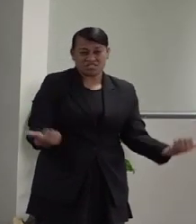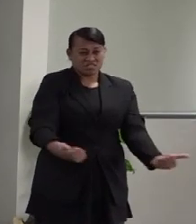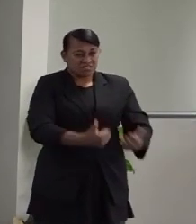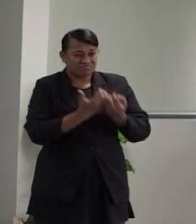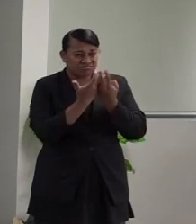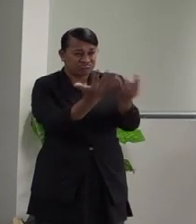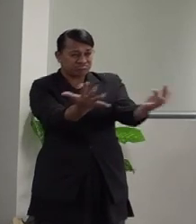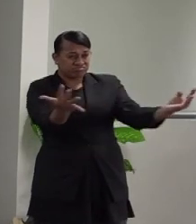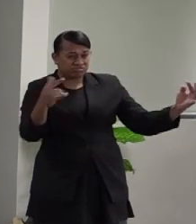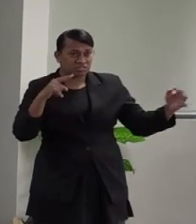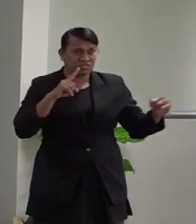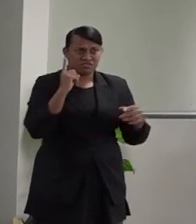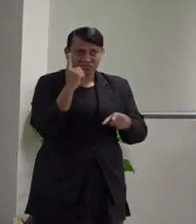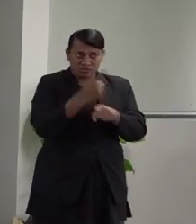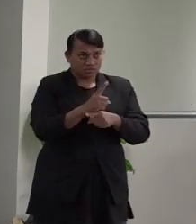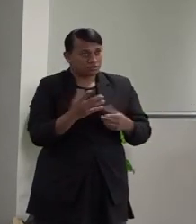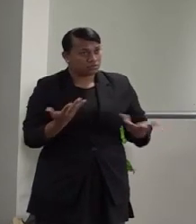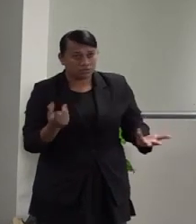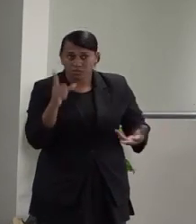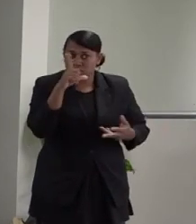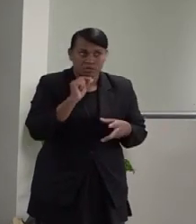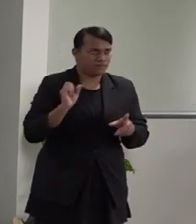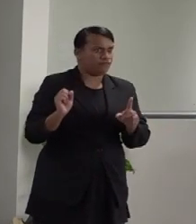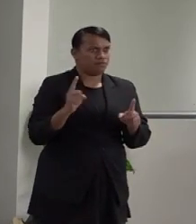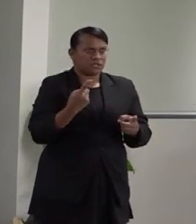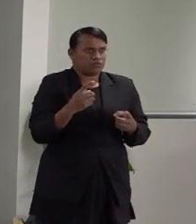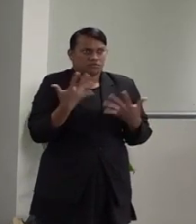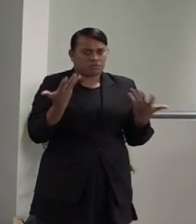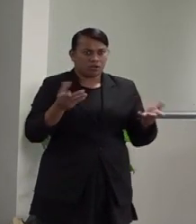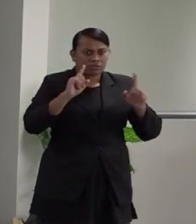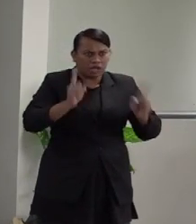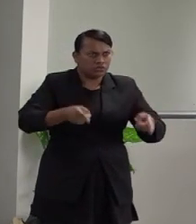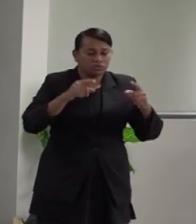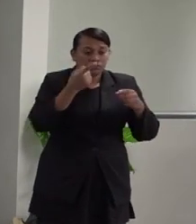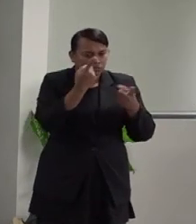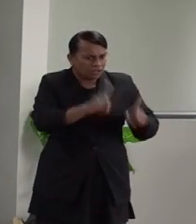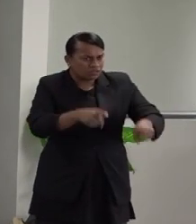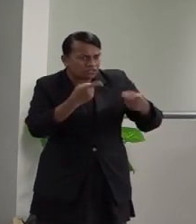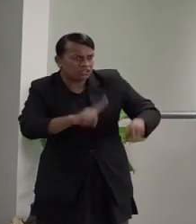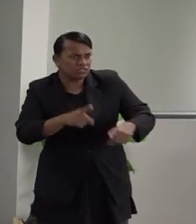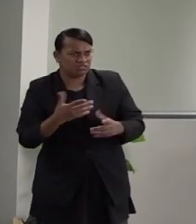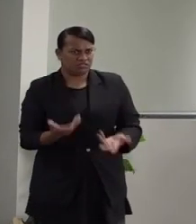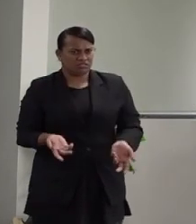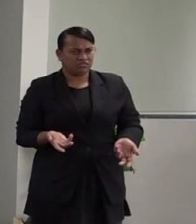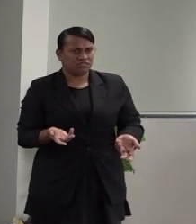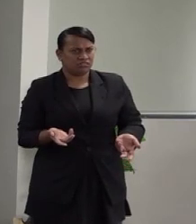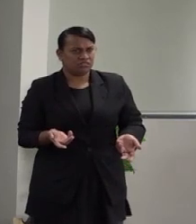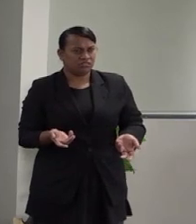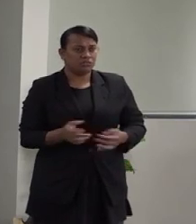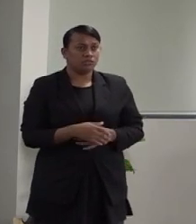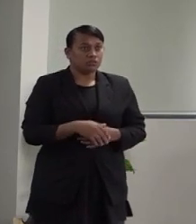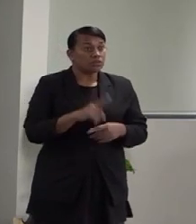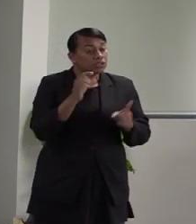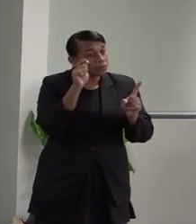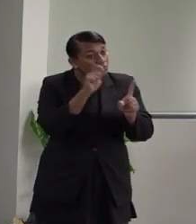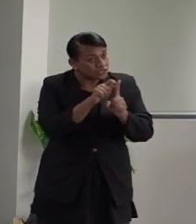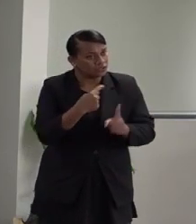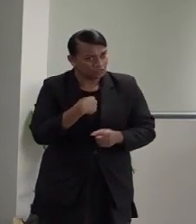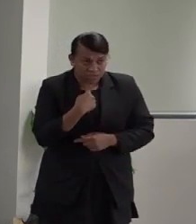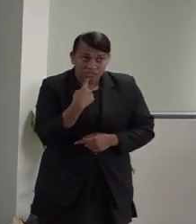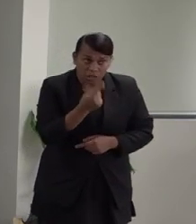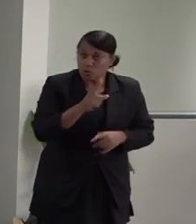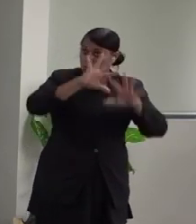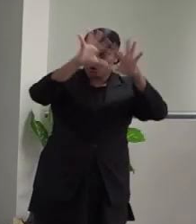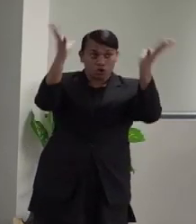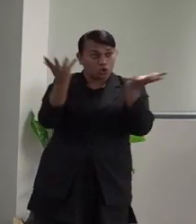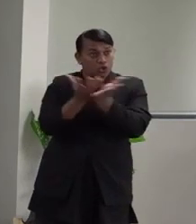about a week, we'd be talking thousands of cases. This is precisely the path we've seen other countries who failed to